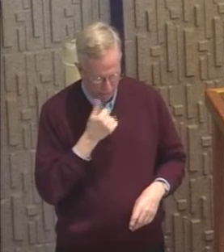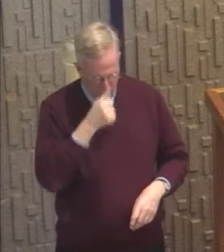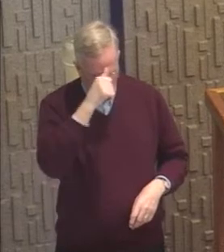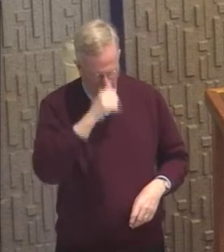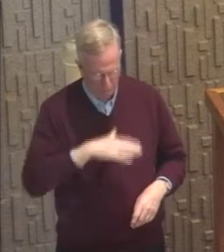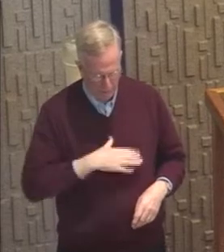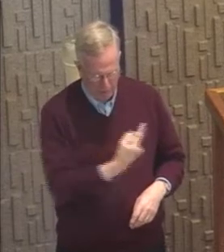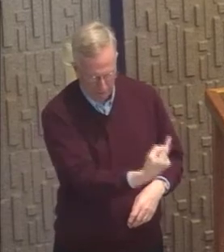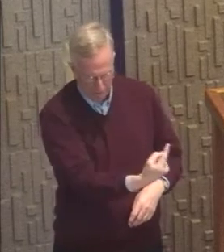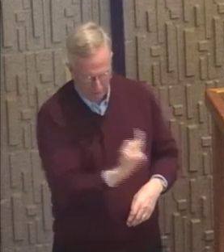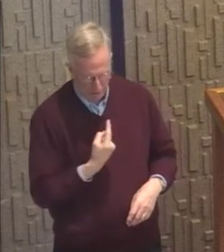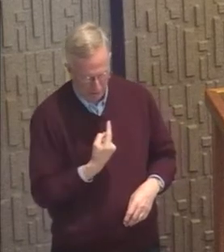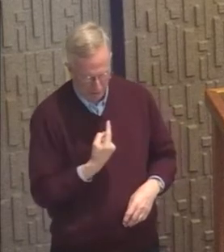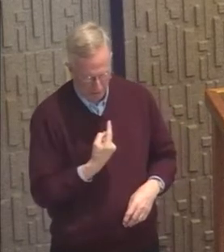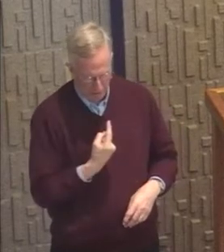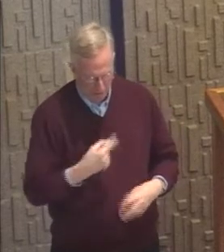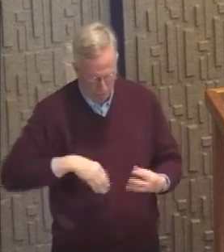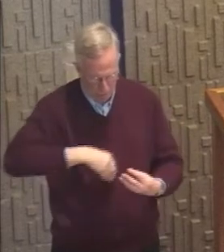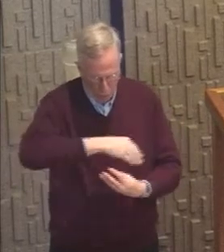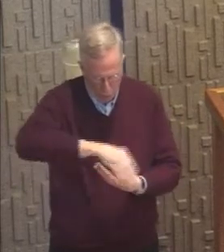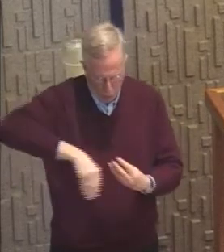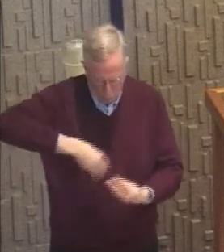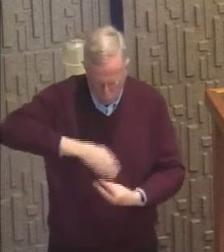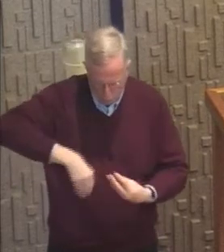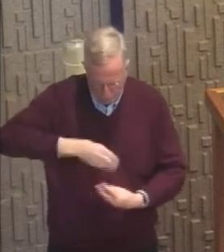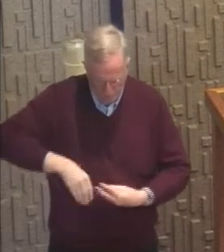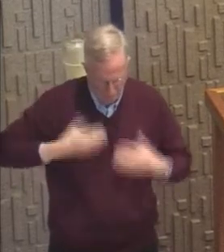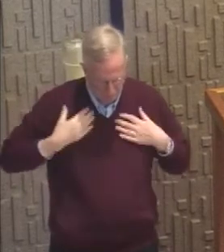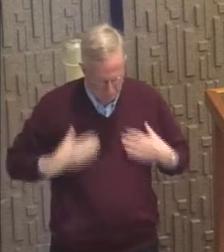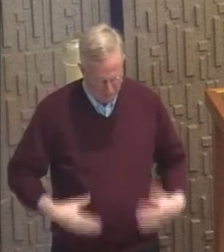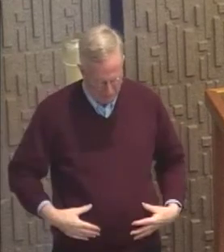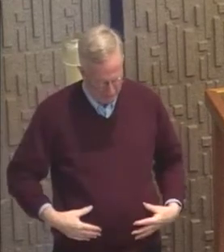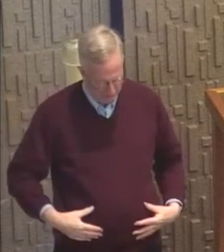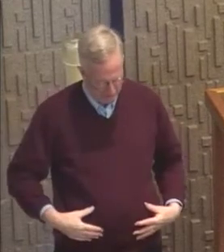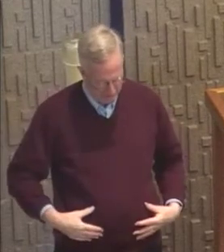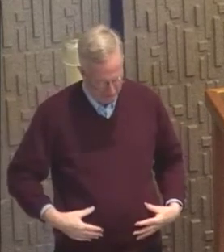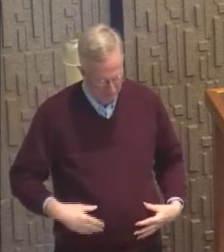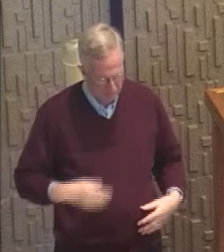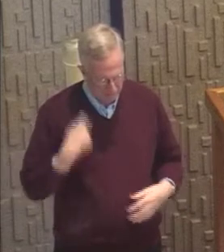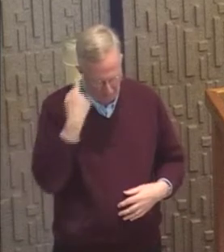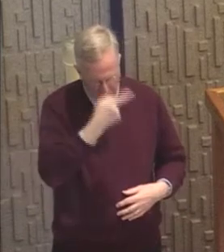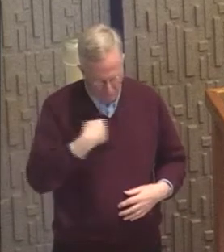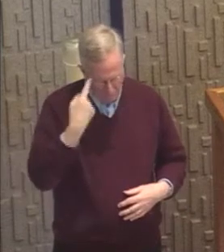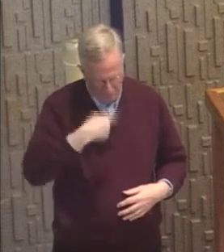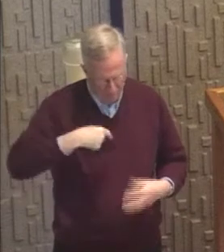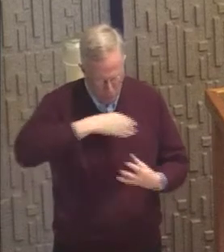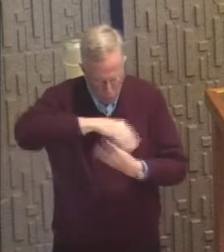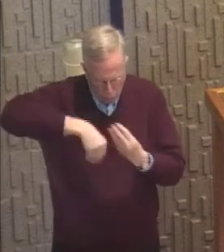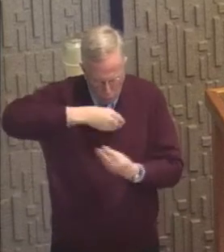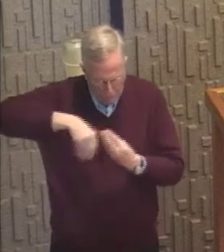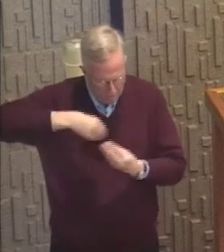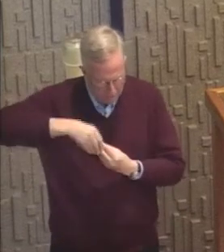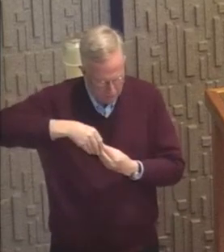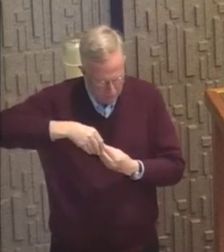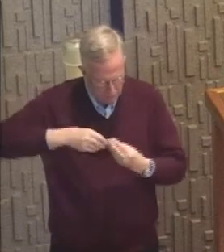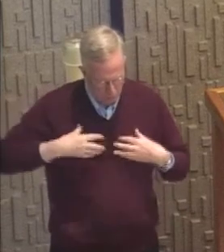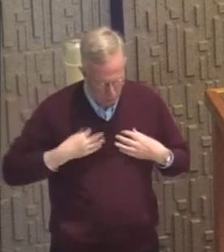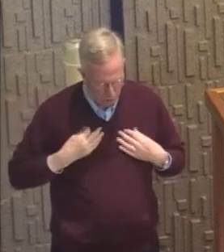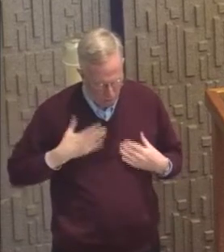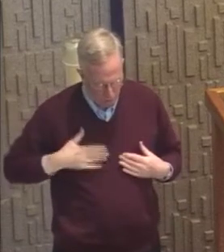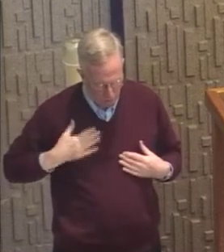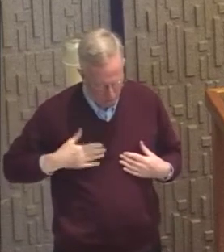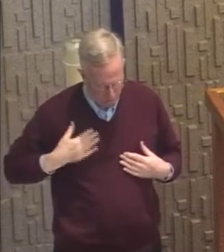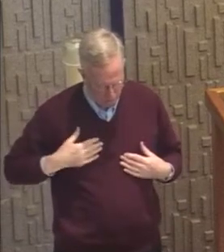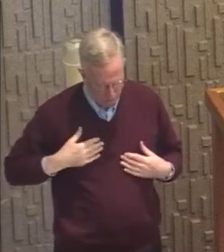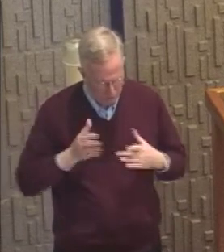out, tied hand and foot with burial bands, and his face was wrapped in a cloth. So Jesus said to